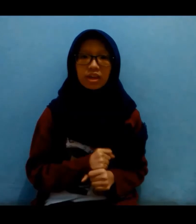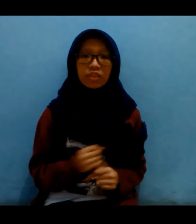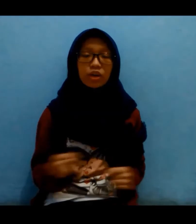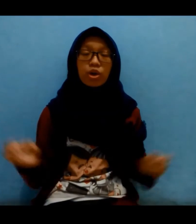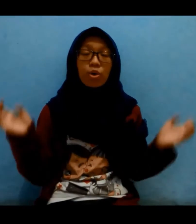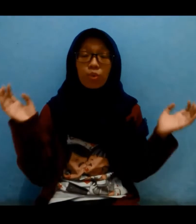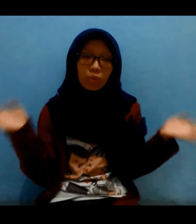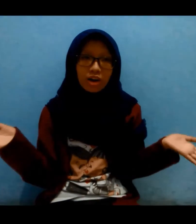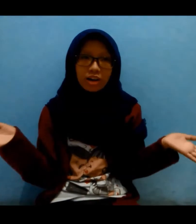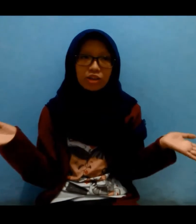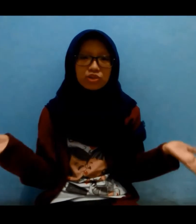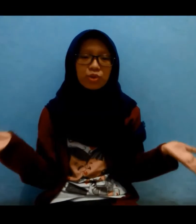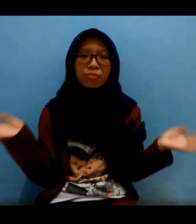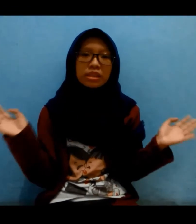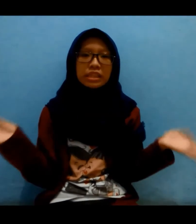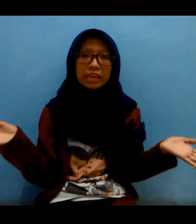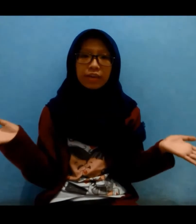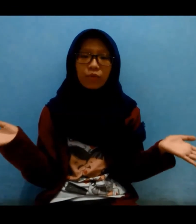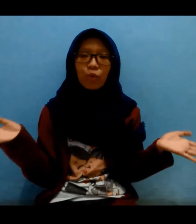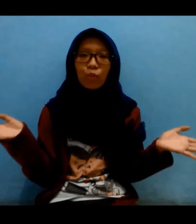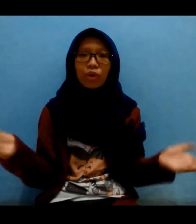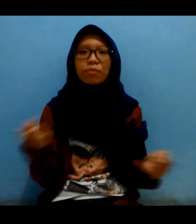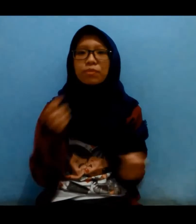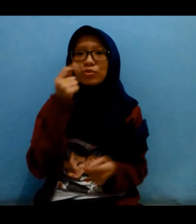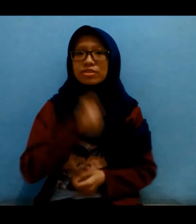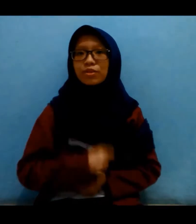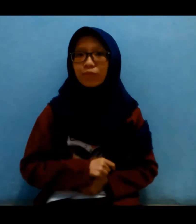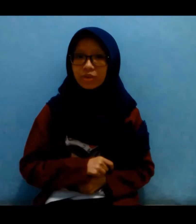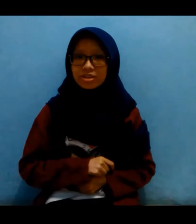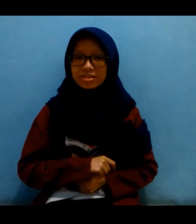and then why you should believe with persuasive words.